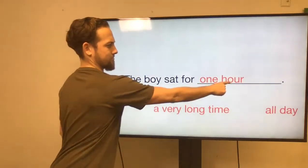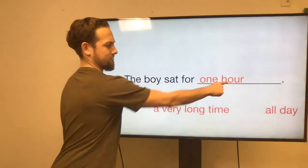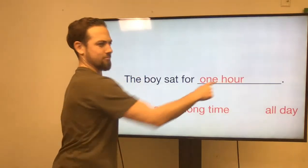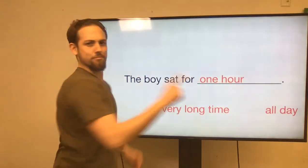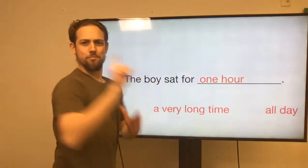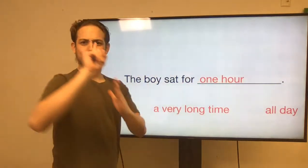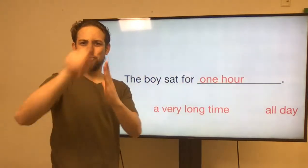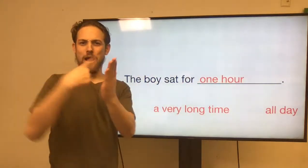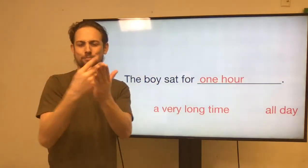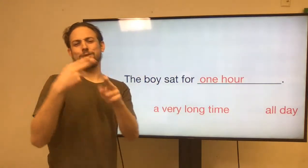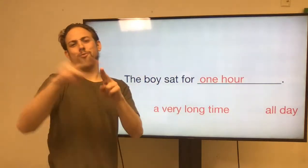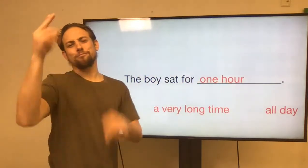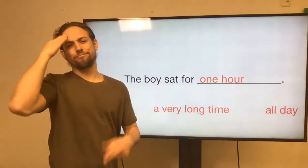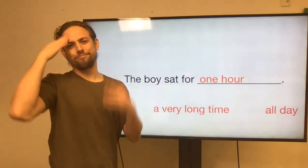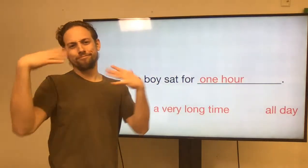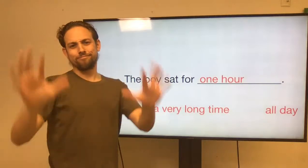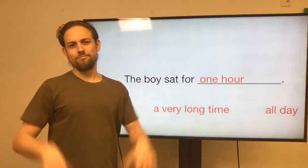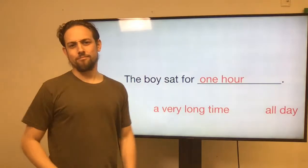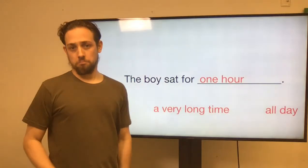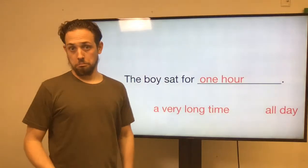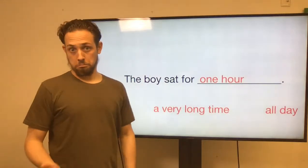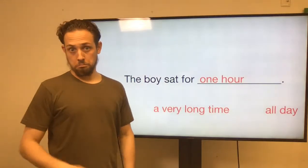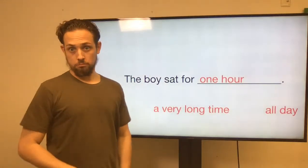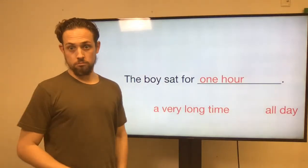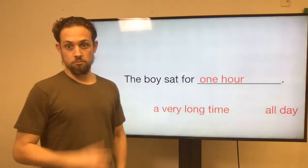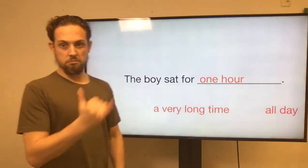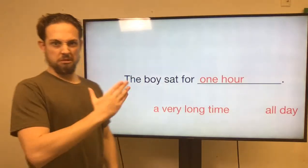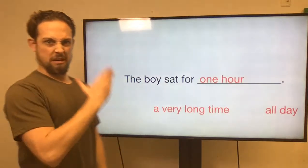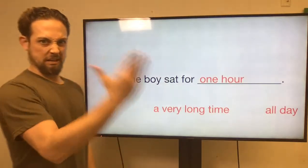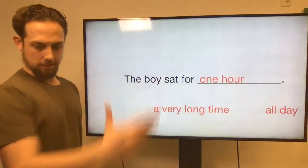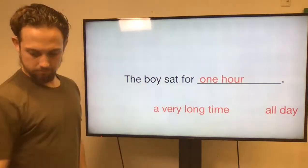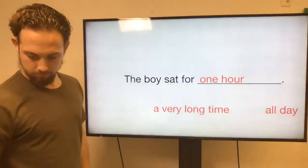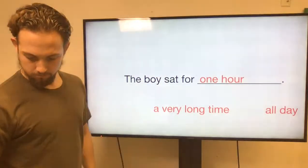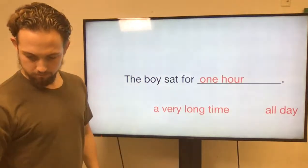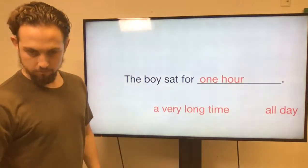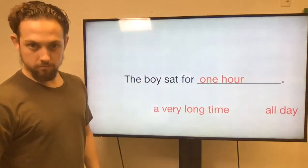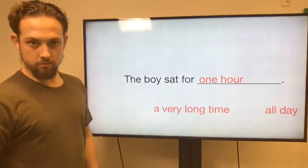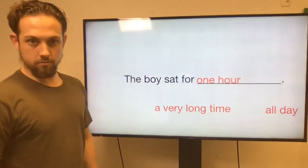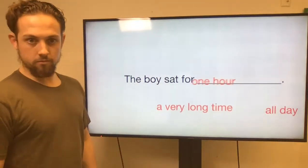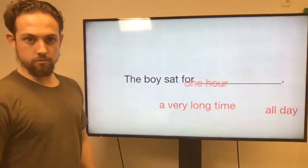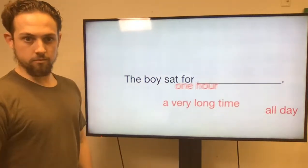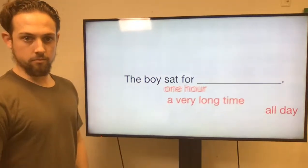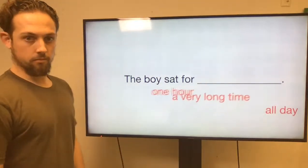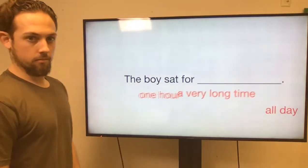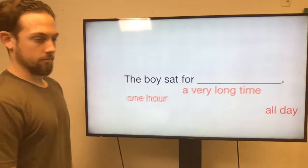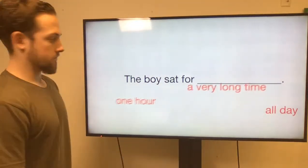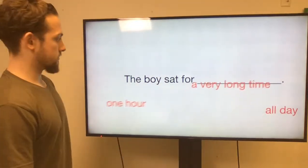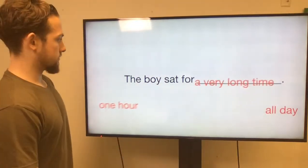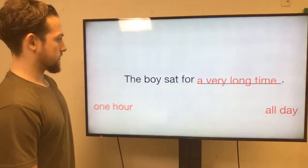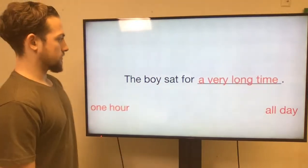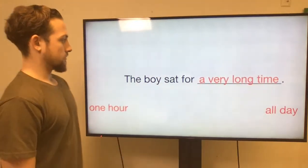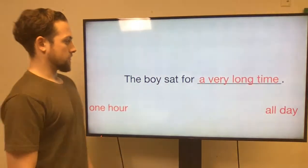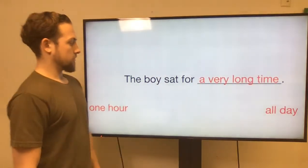So we can see time in English by looking at the phrase 1